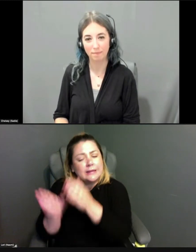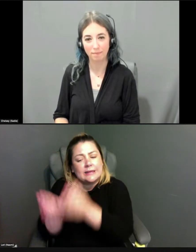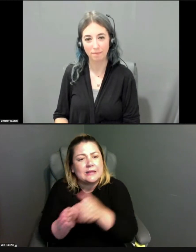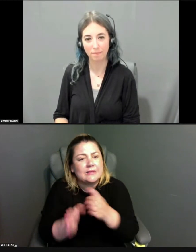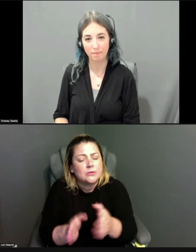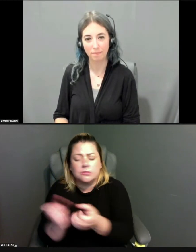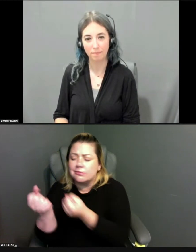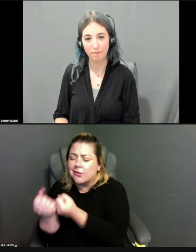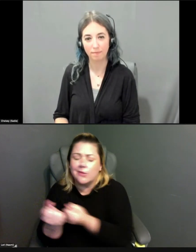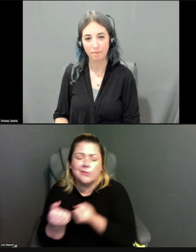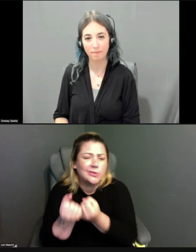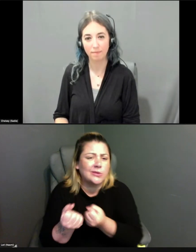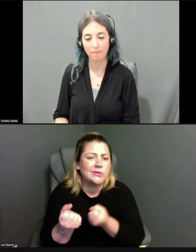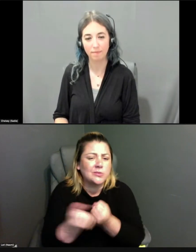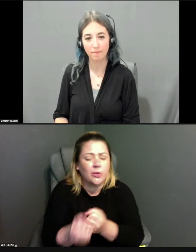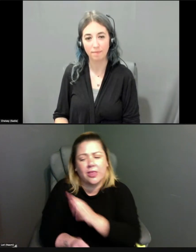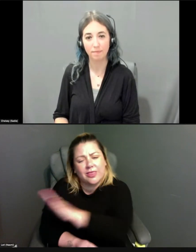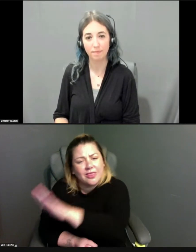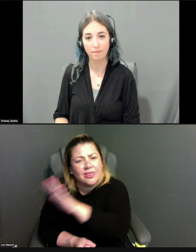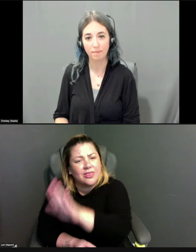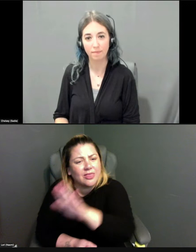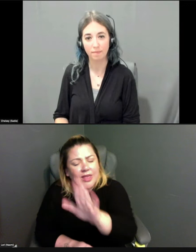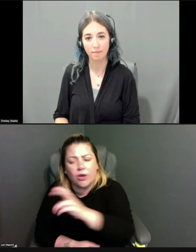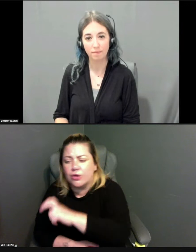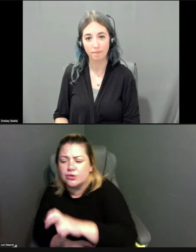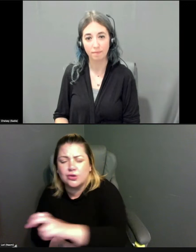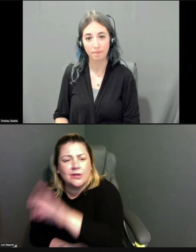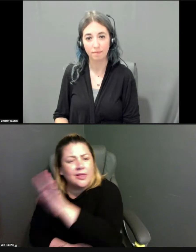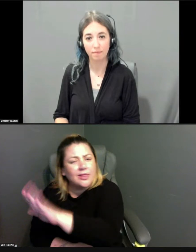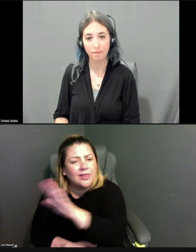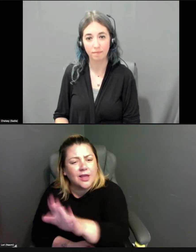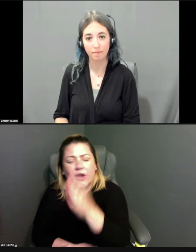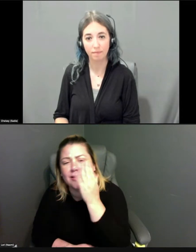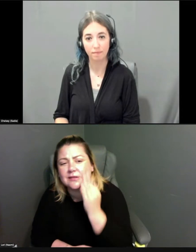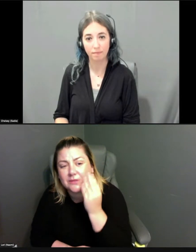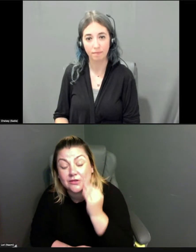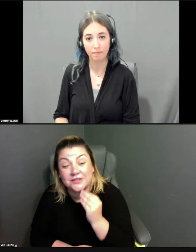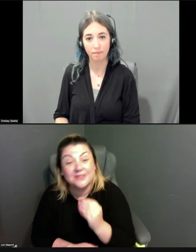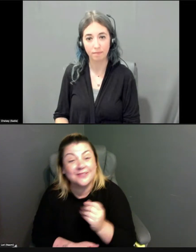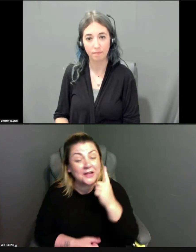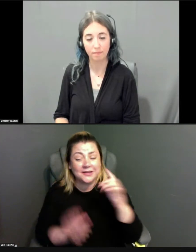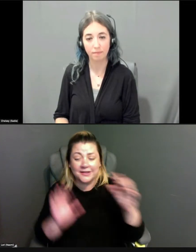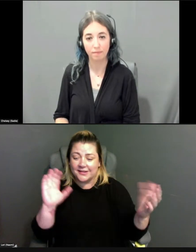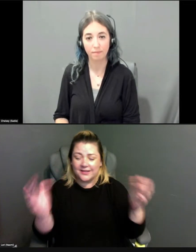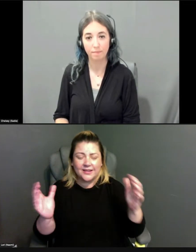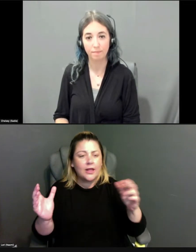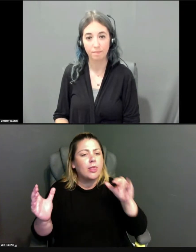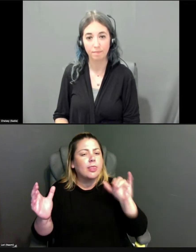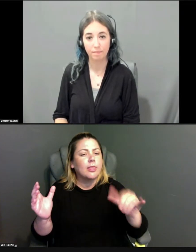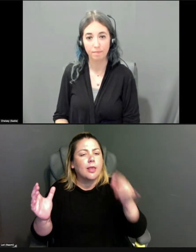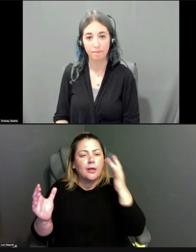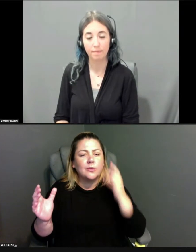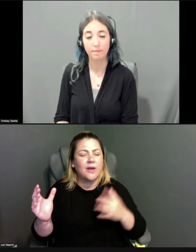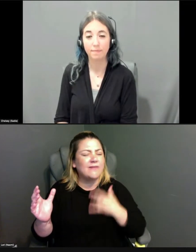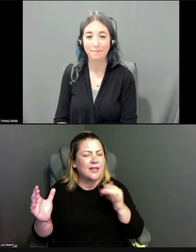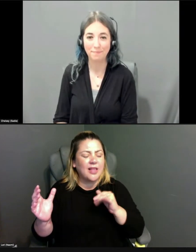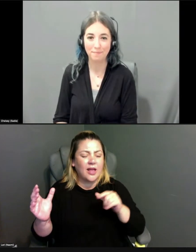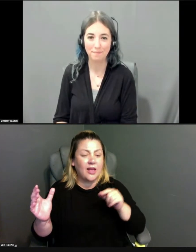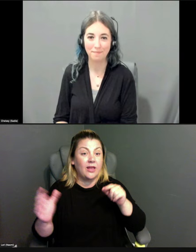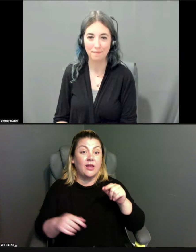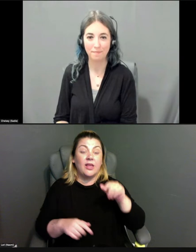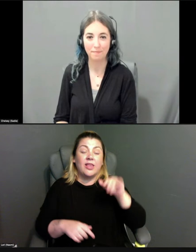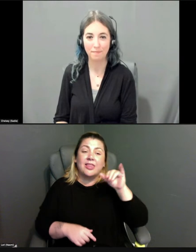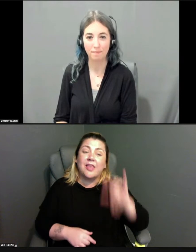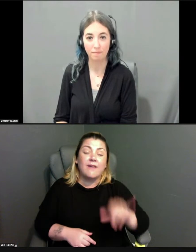think that really sums up why it's not helpful to go down this rabbit hole of like demonizing